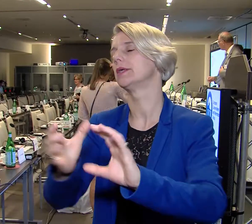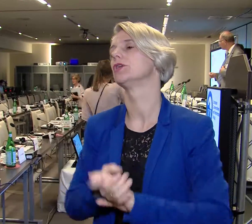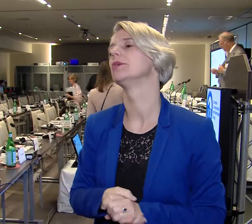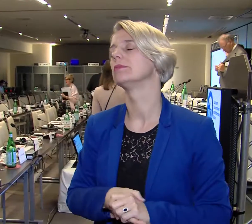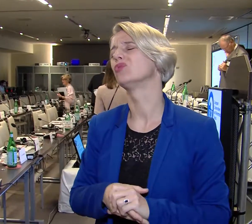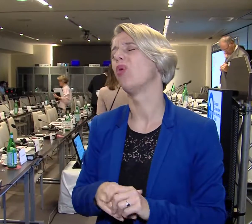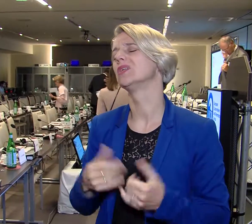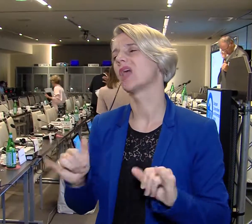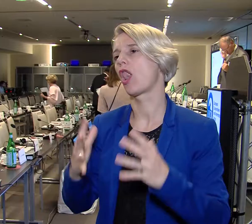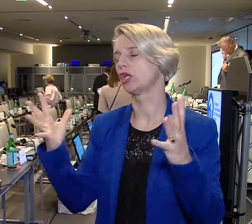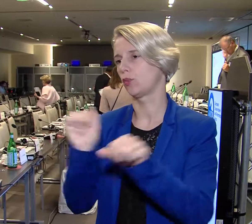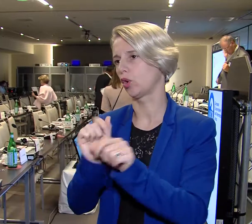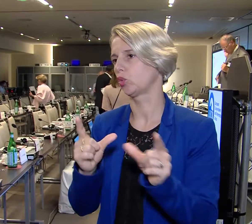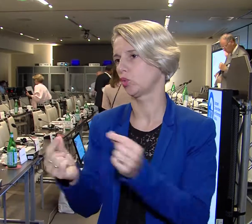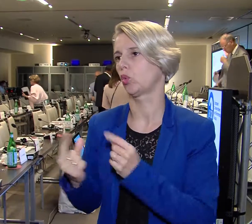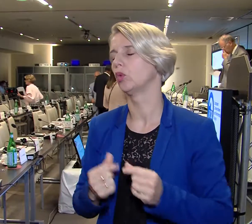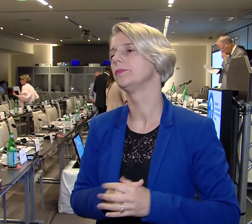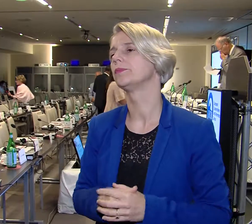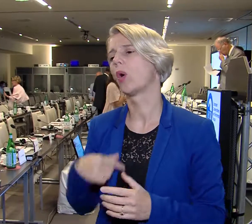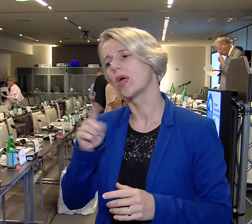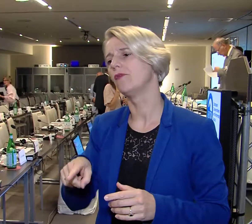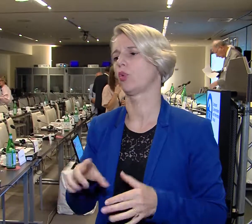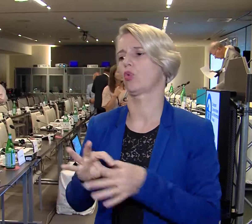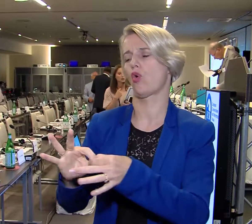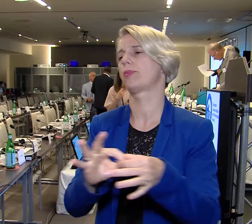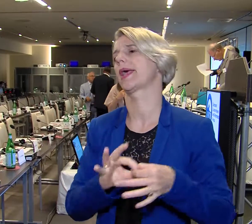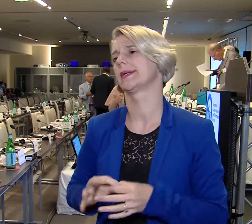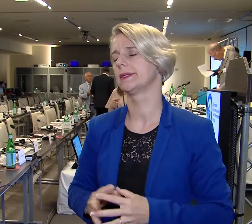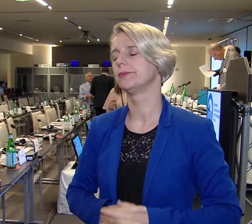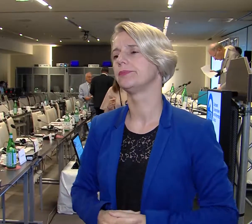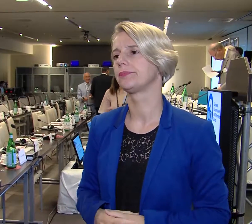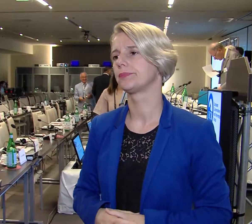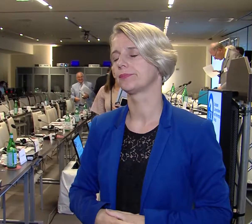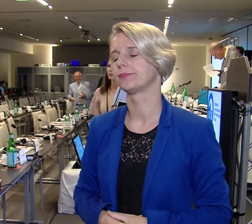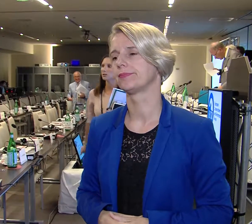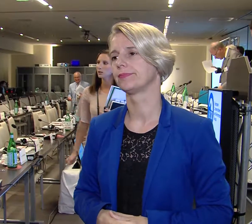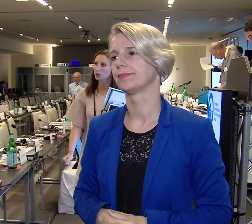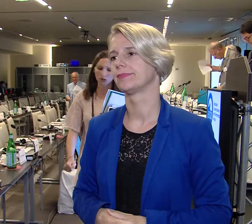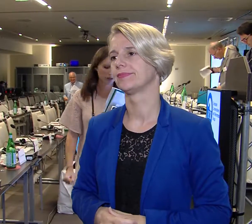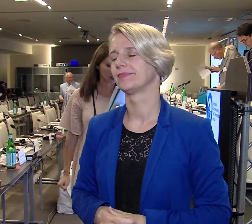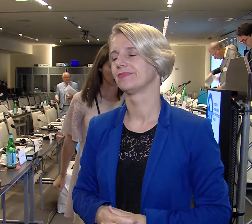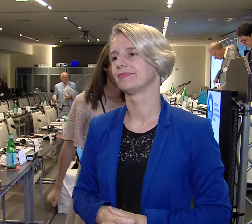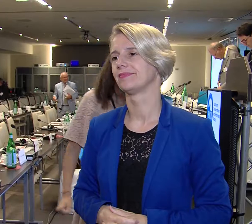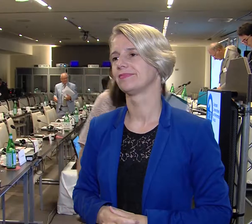be located in their actions on terrorism. So those are things that we need to do, and we need to do that in a cooperative way.